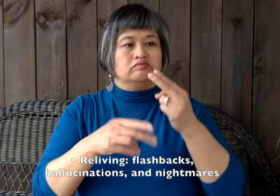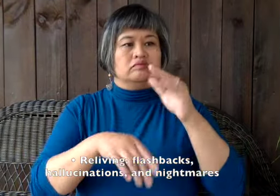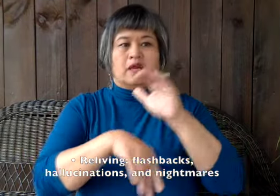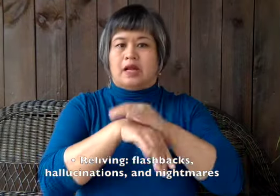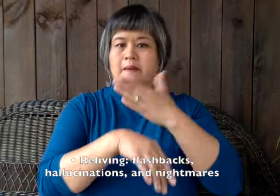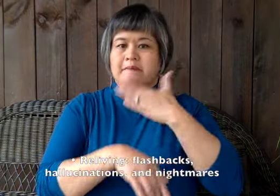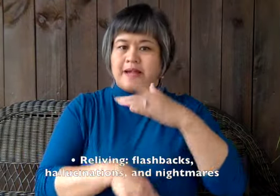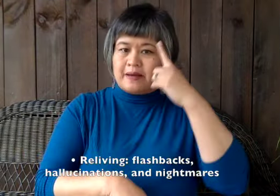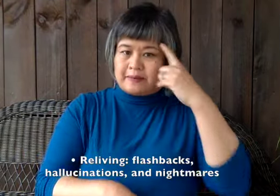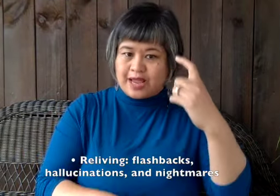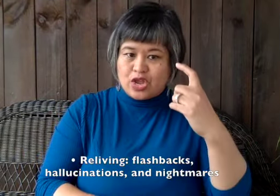and nightmares,